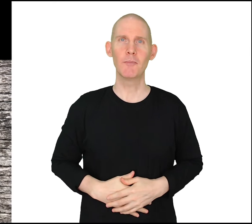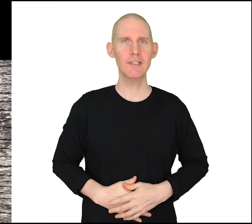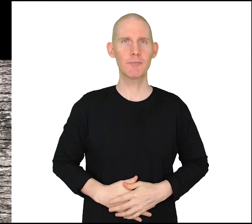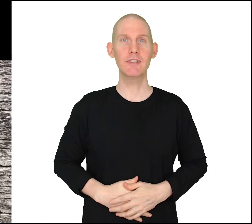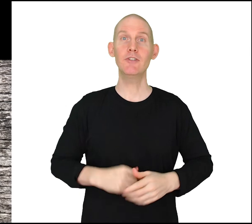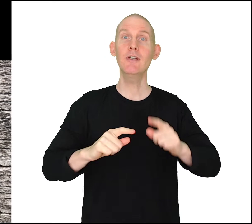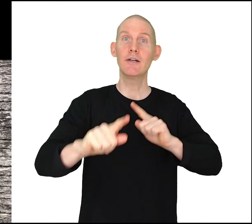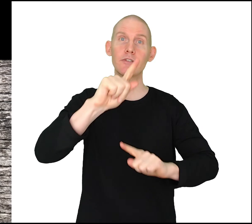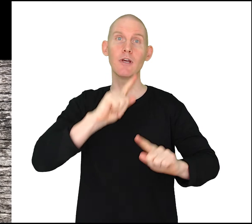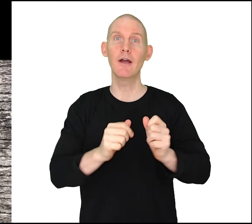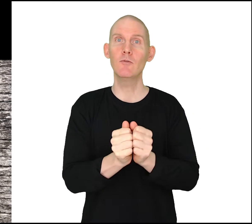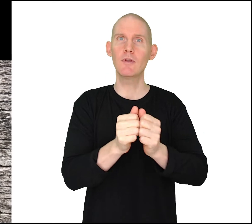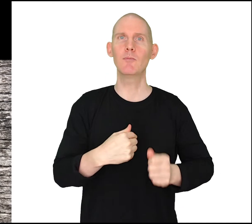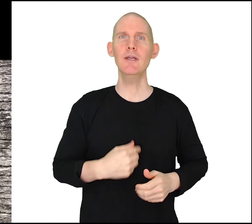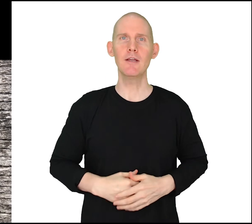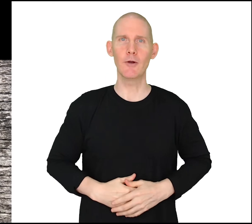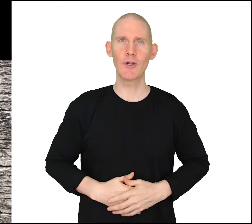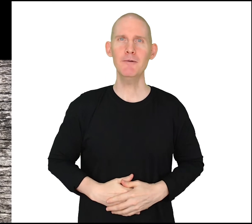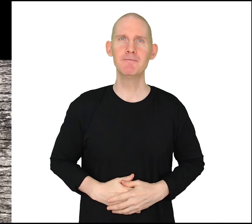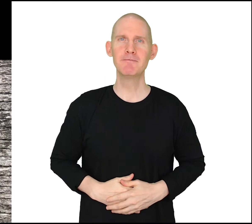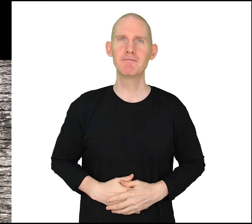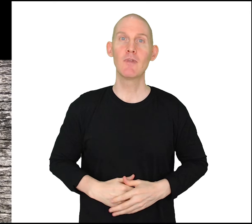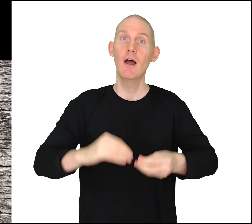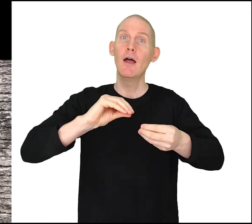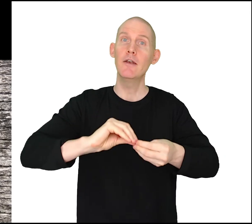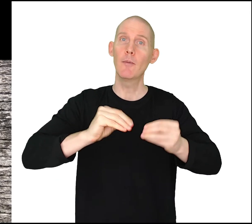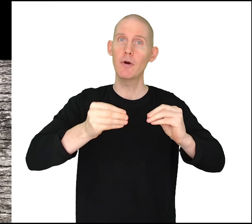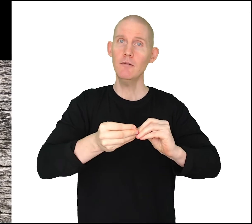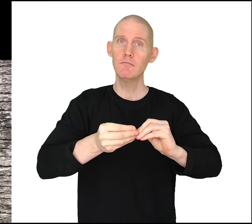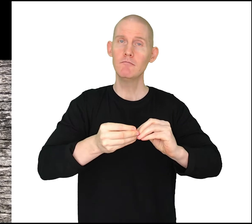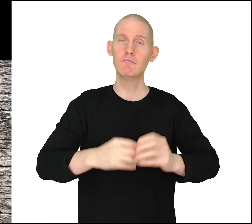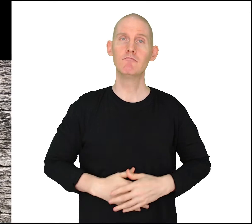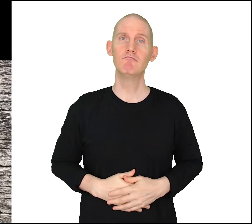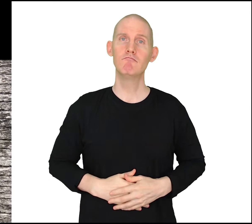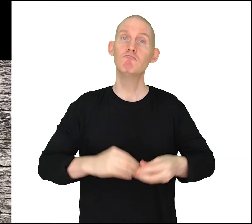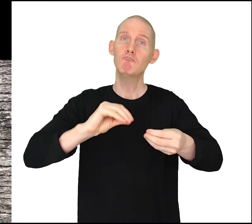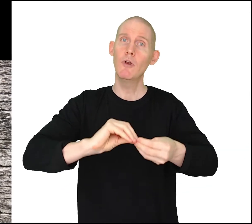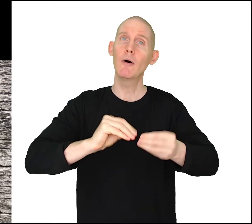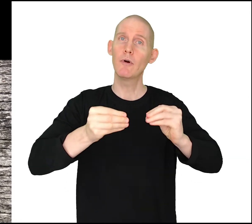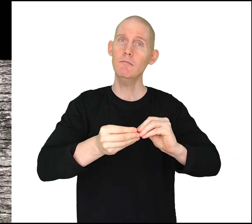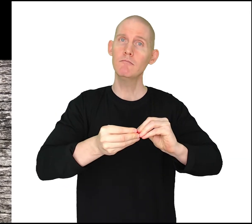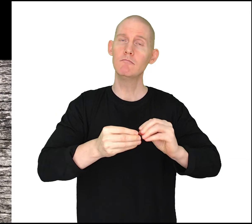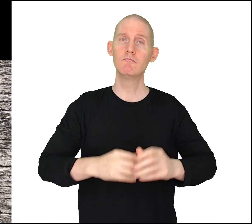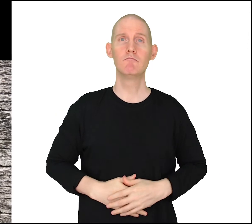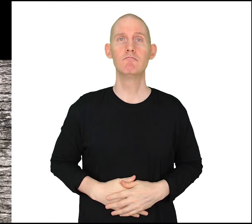From the rest position, sign with me. Here we go. Number.